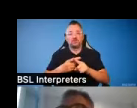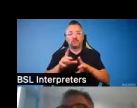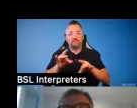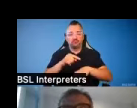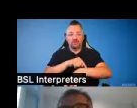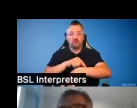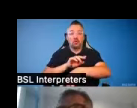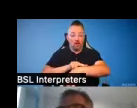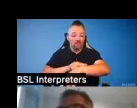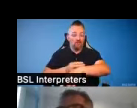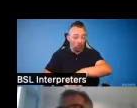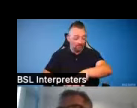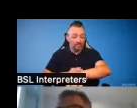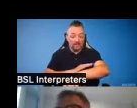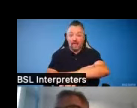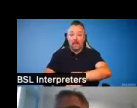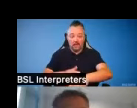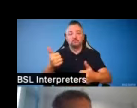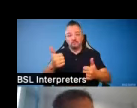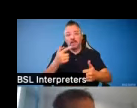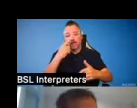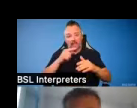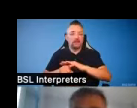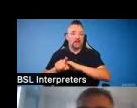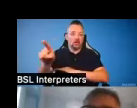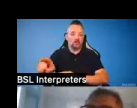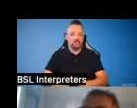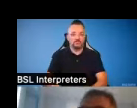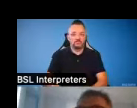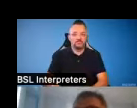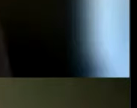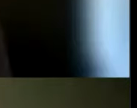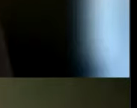first, take over and add further information. Thanks.